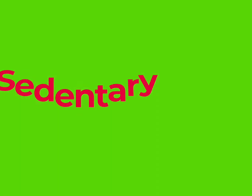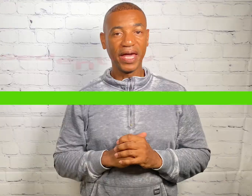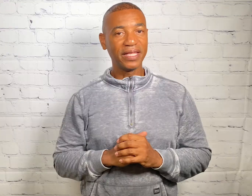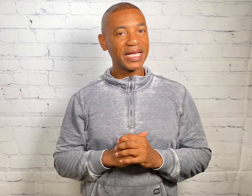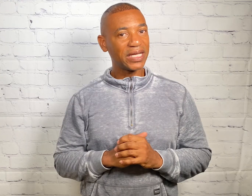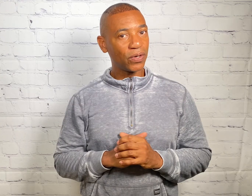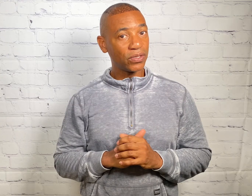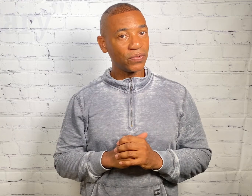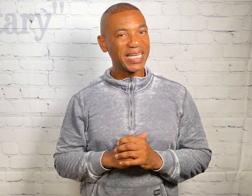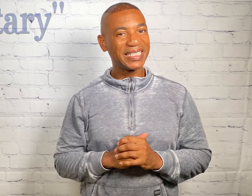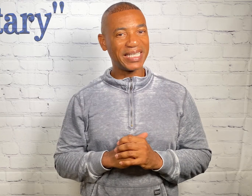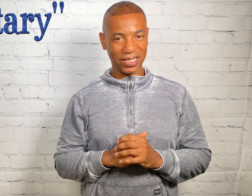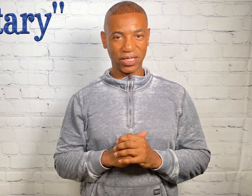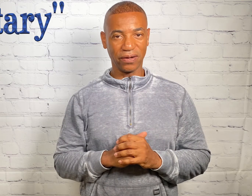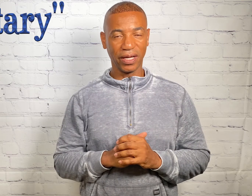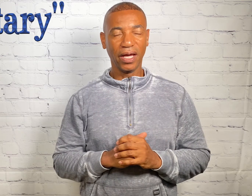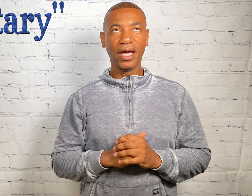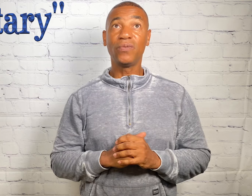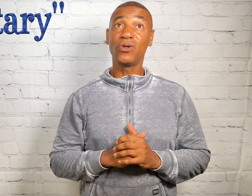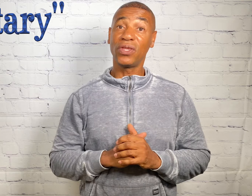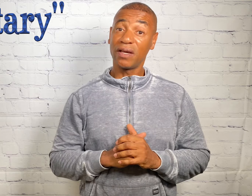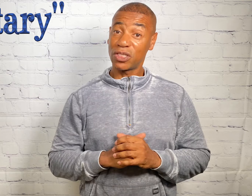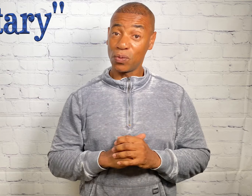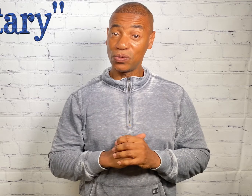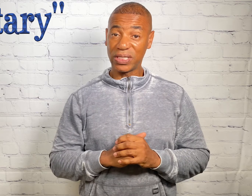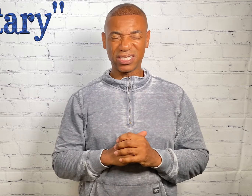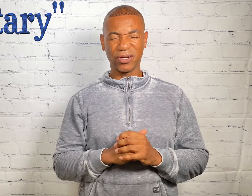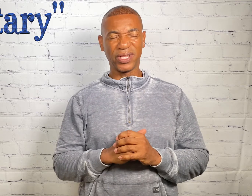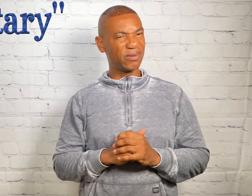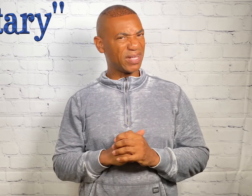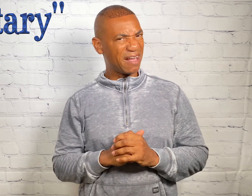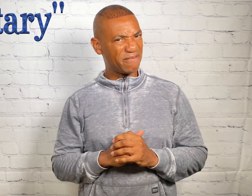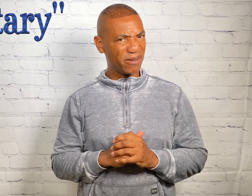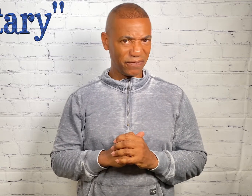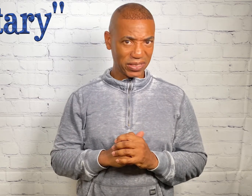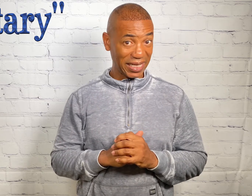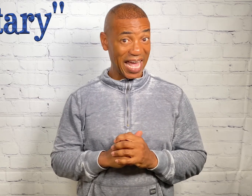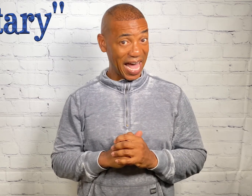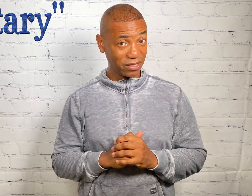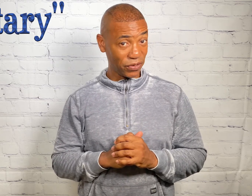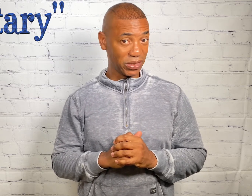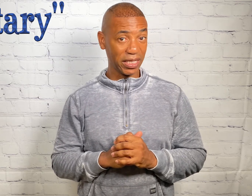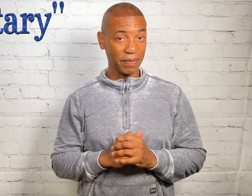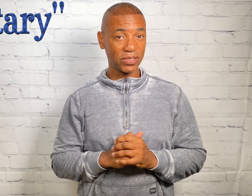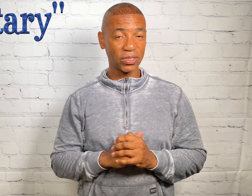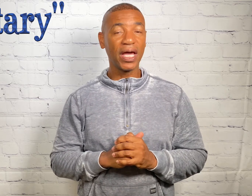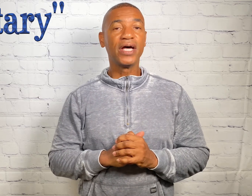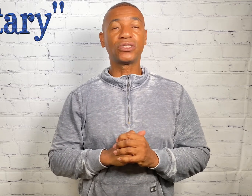The next sign we're going to do is sedentary. And when you think of someone who's sedentary, they're not very physically active on a daily basis. So what